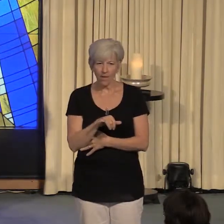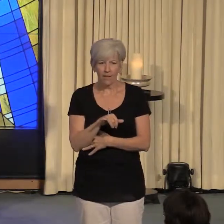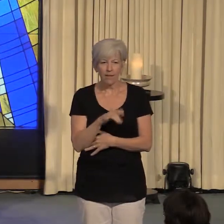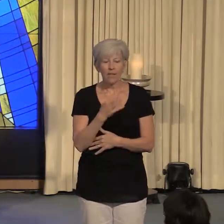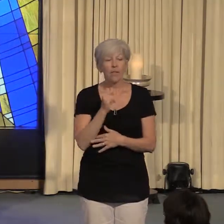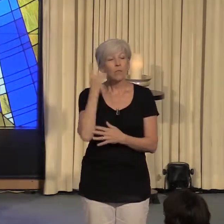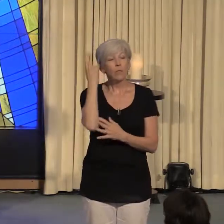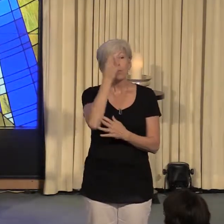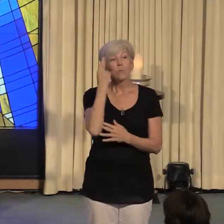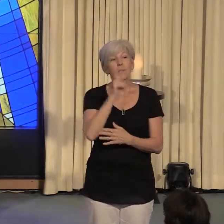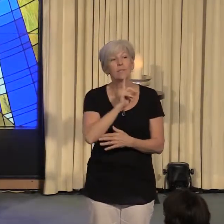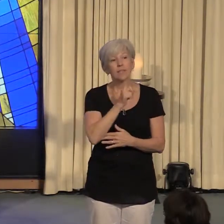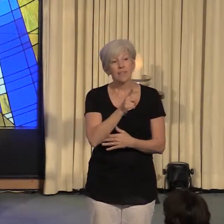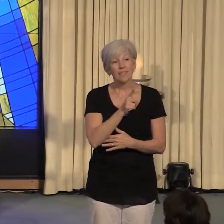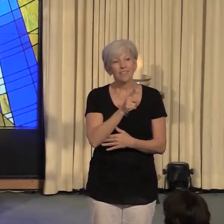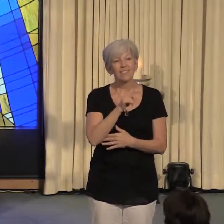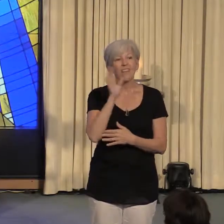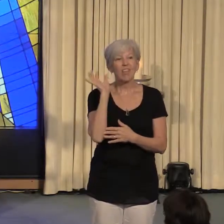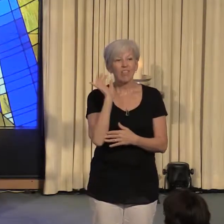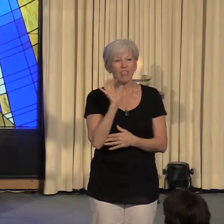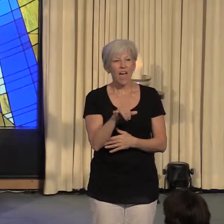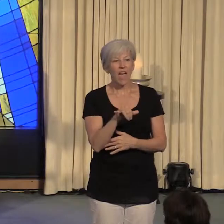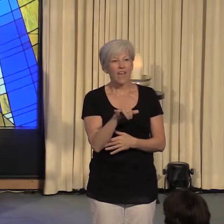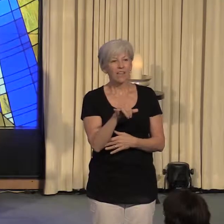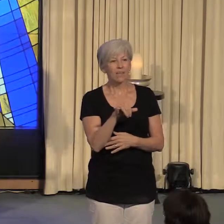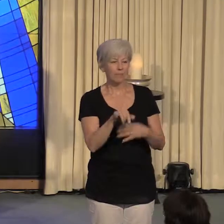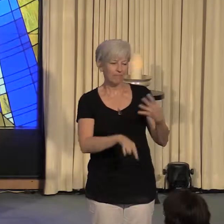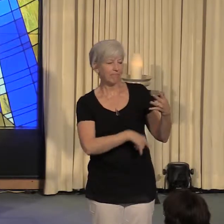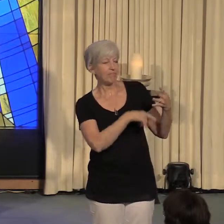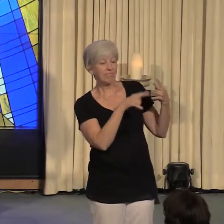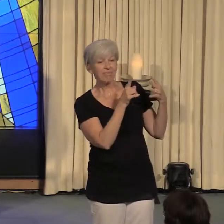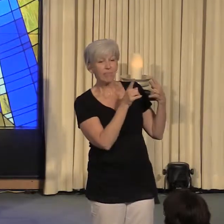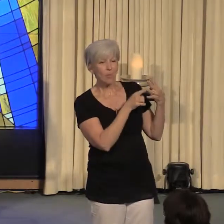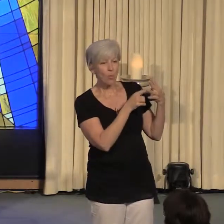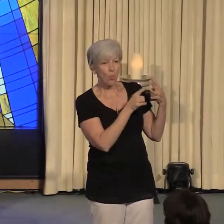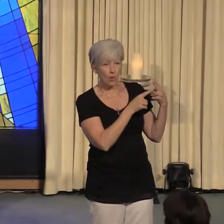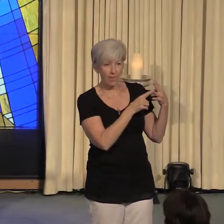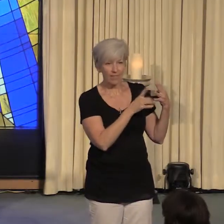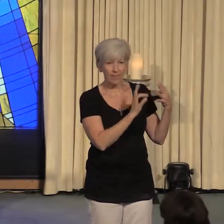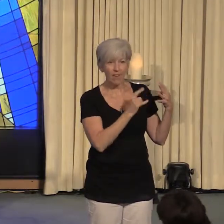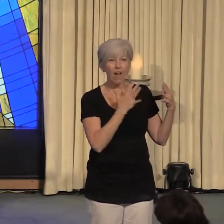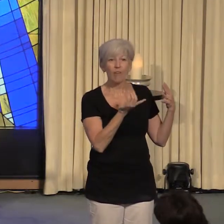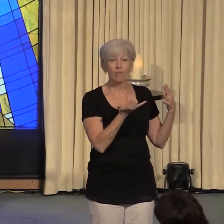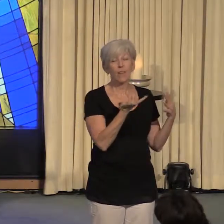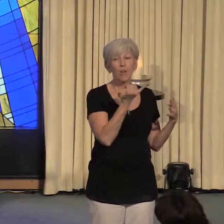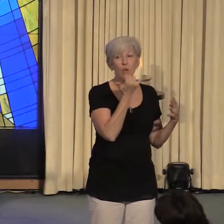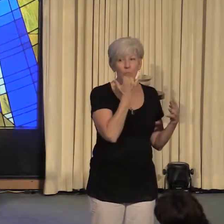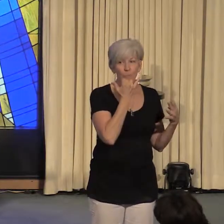is that wind of misperception is simply part of us.